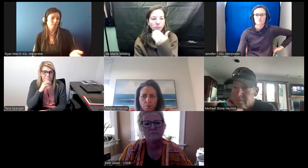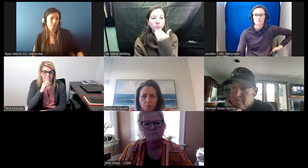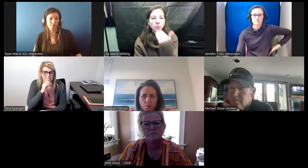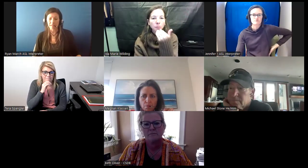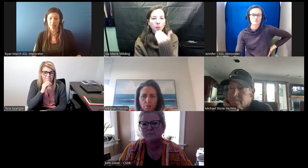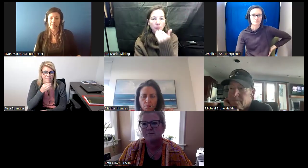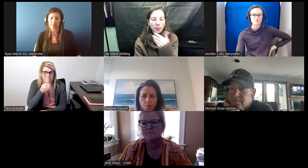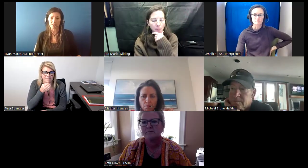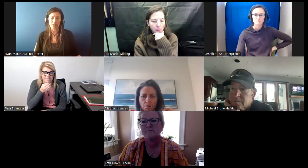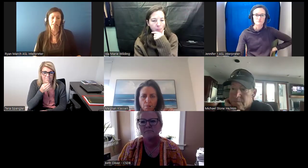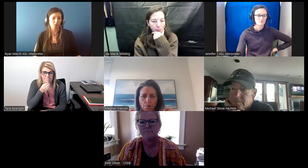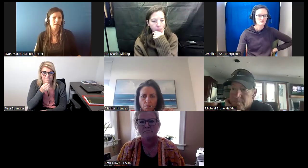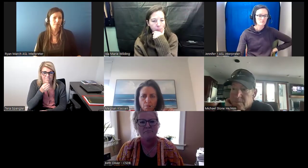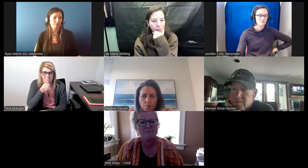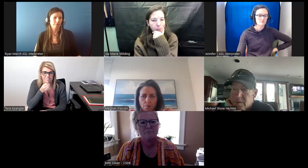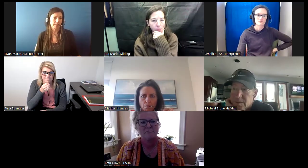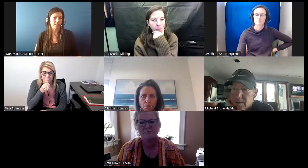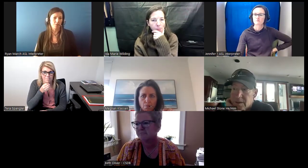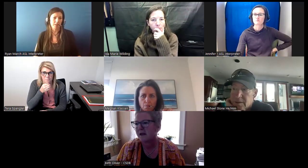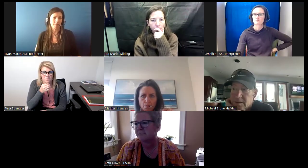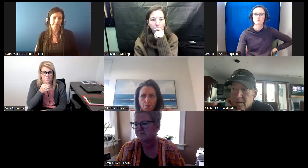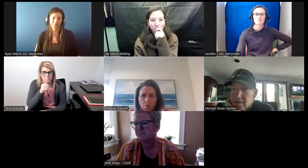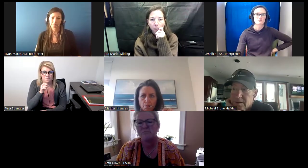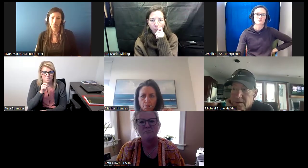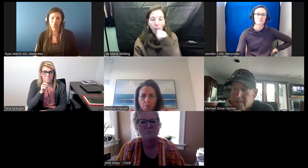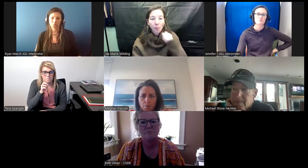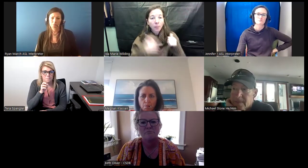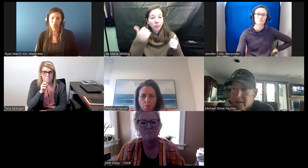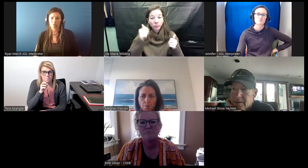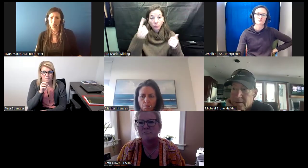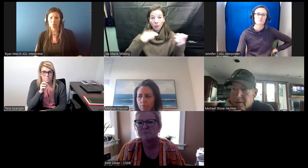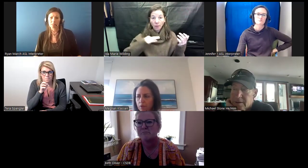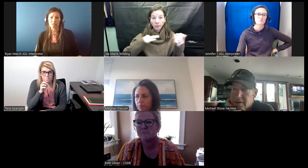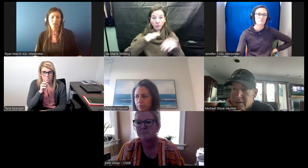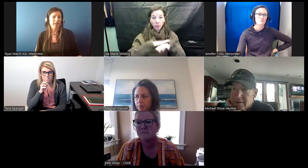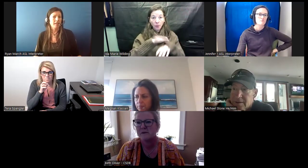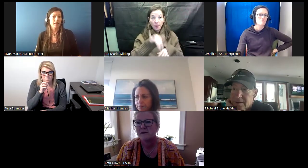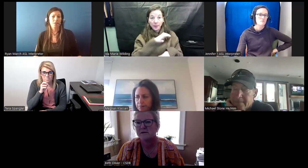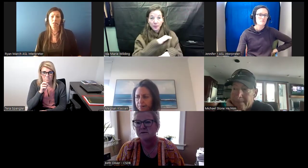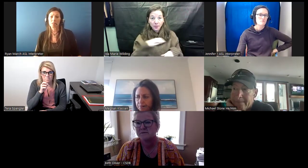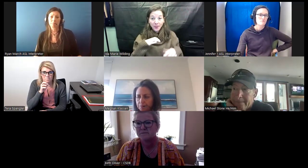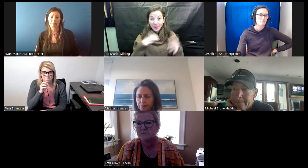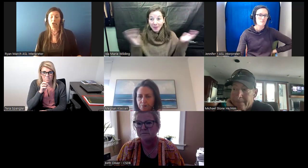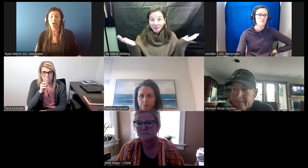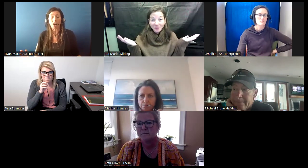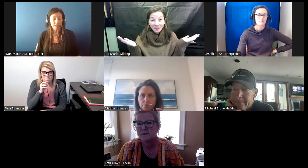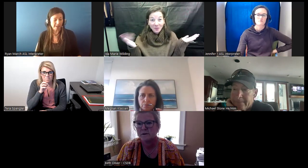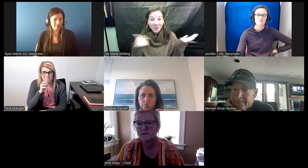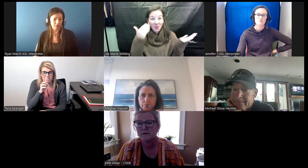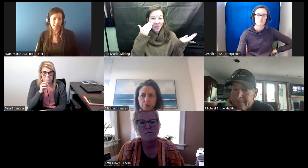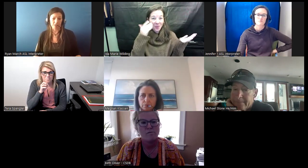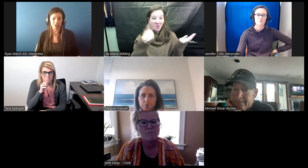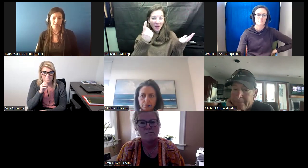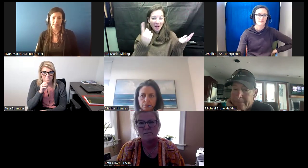help pass that standard as well. That new one. Yeah. Any other, or are there